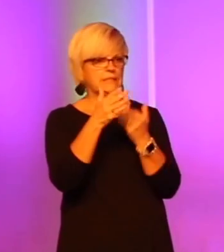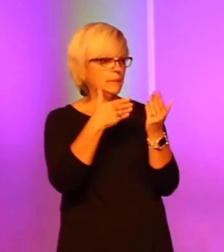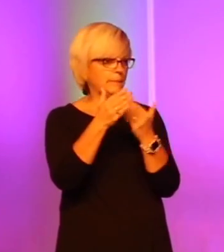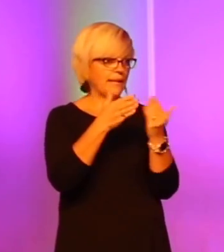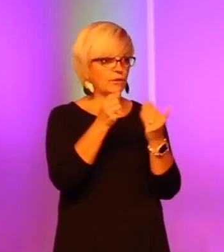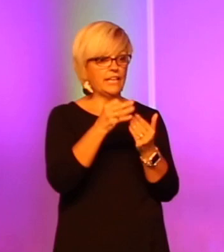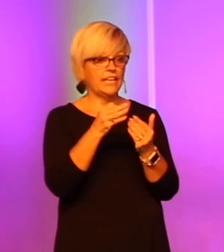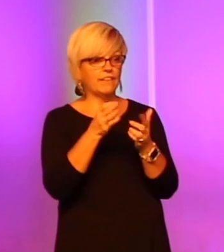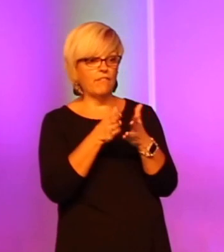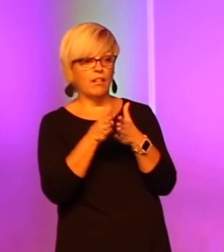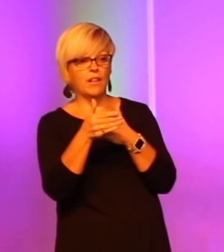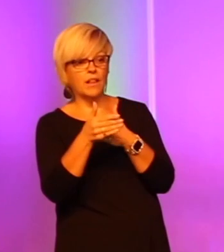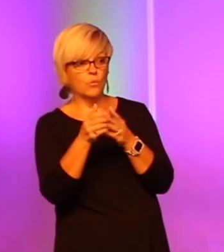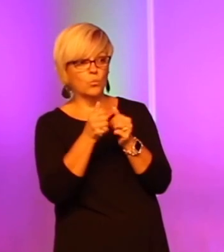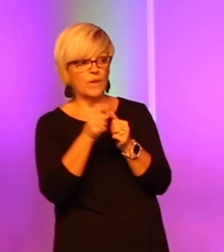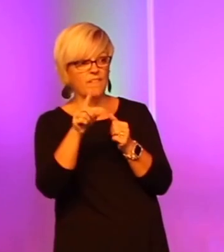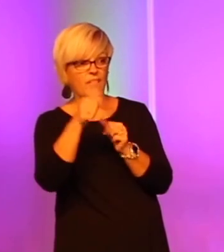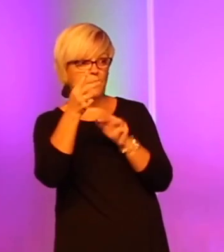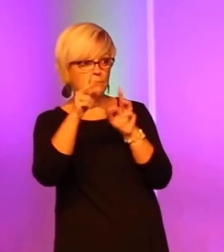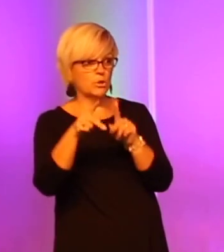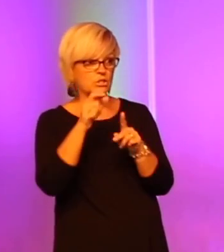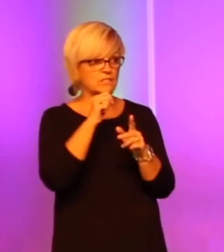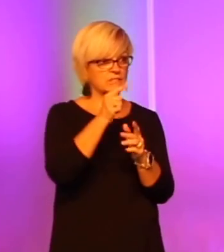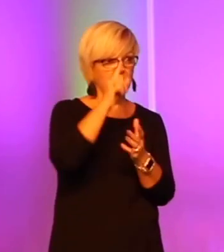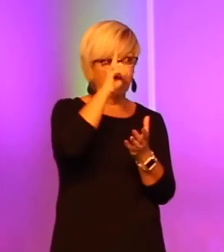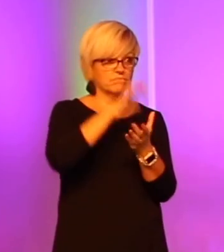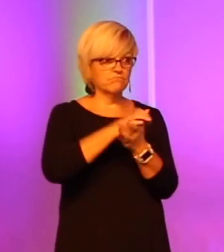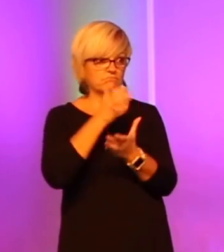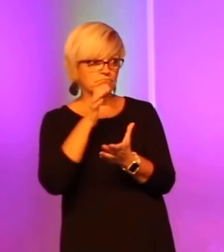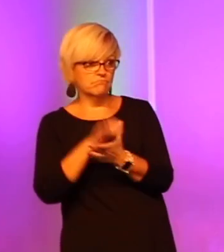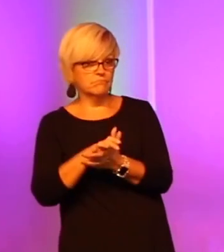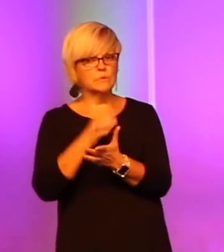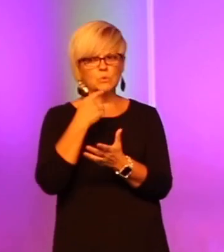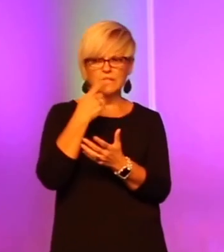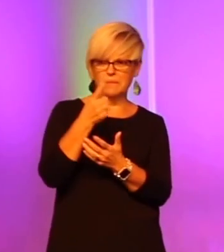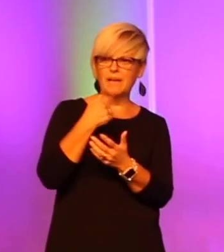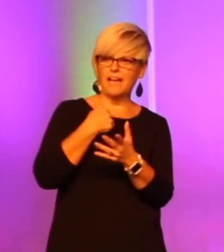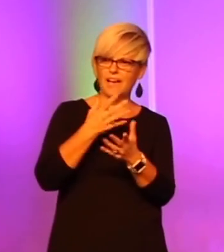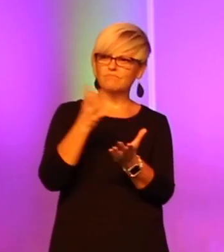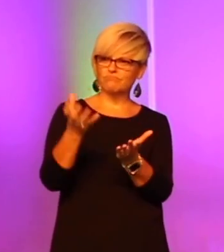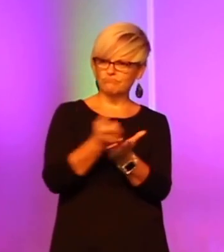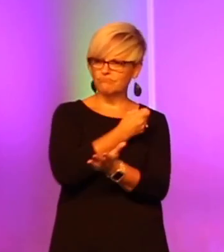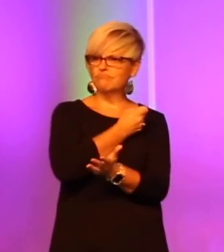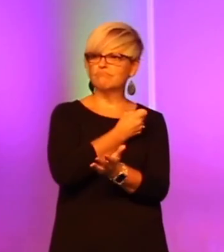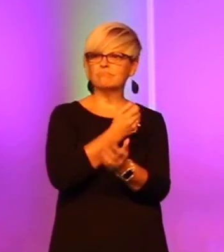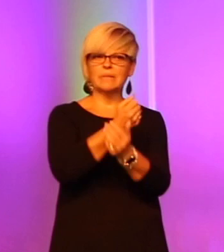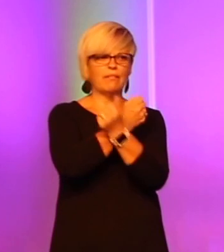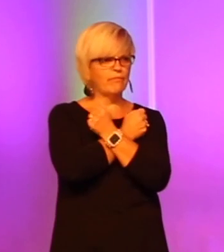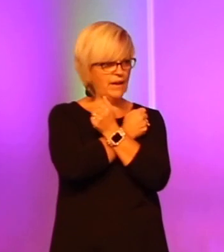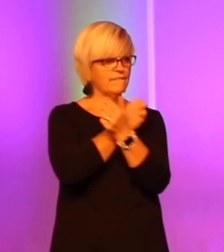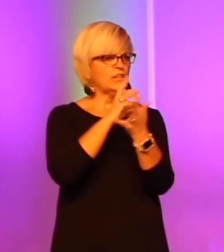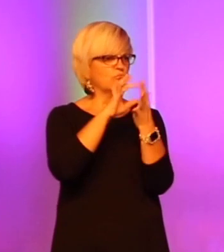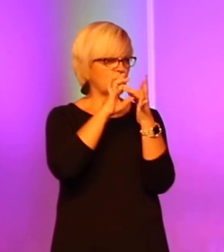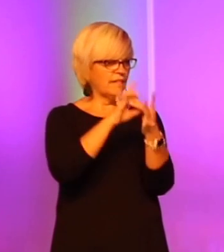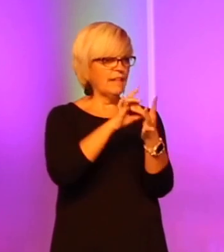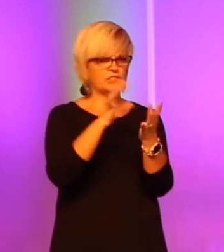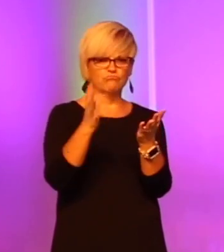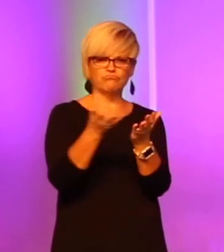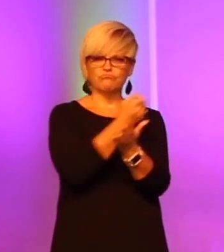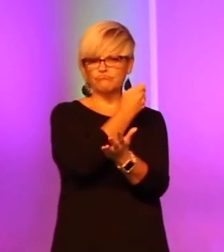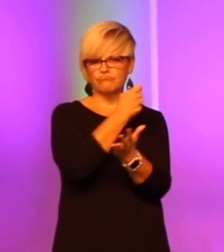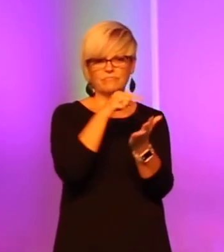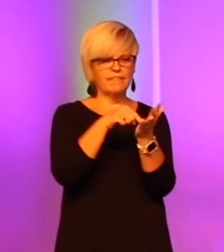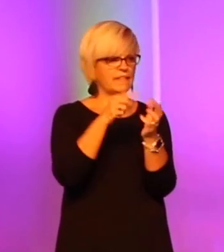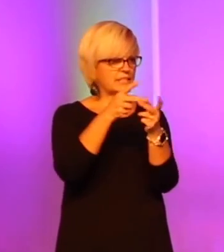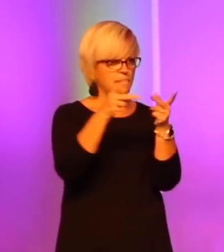spouse. And we'll talk more in detail about that in a second. But we tell ourselves, I deserve to be in a loving relationship. I deserve this. I deserve this person. We tell